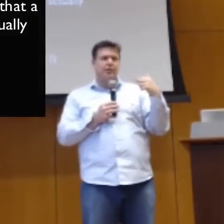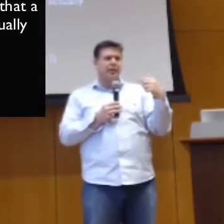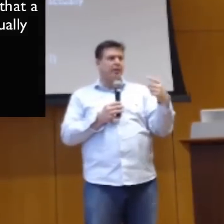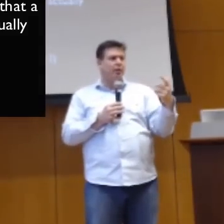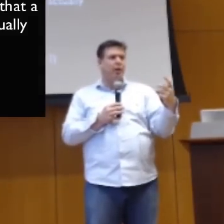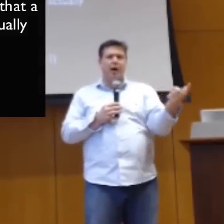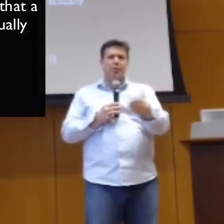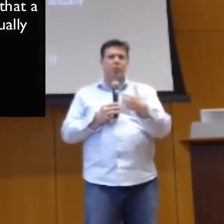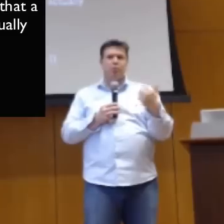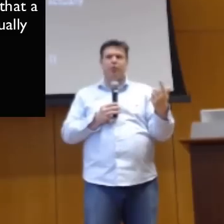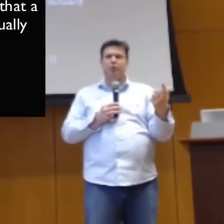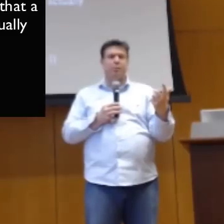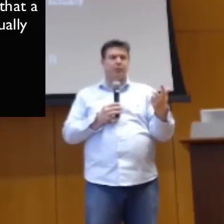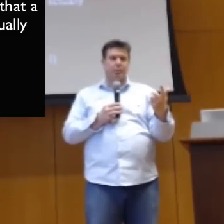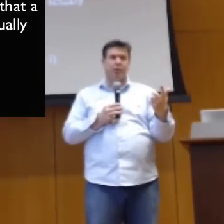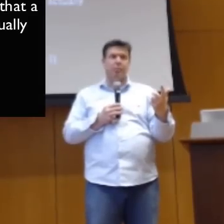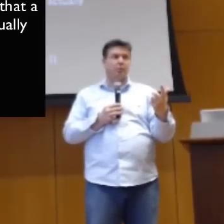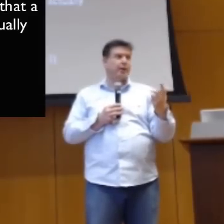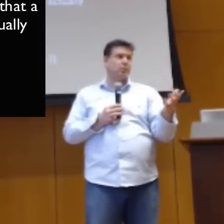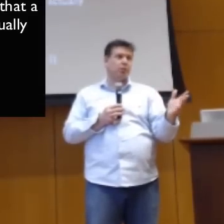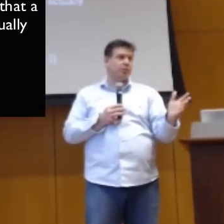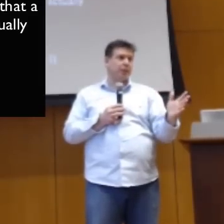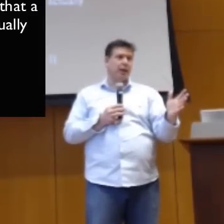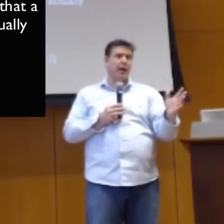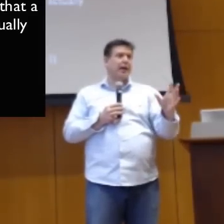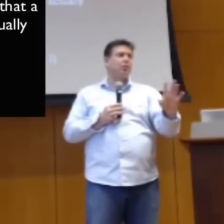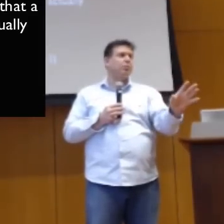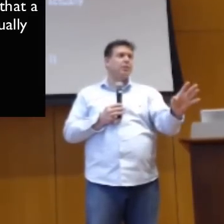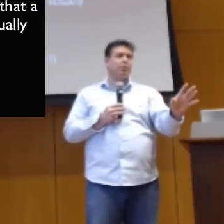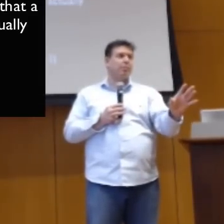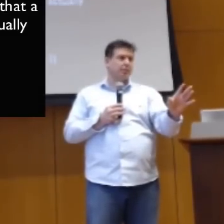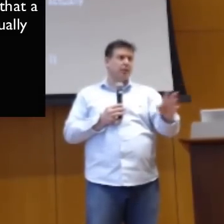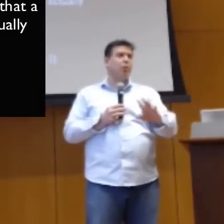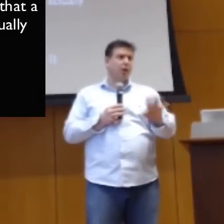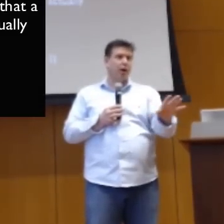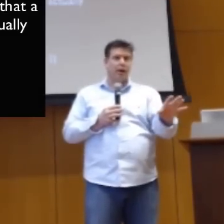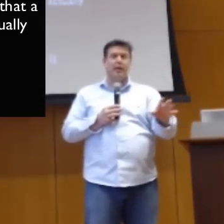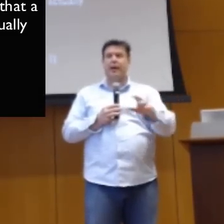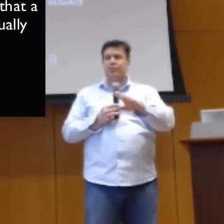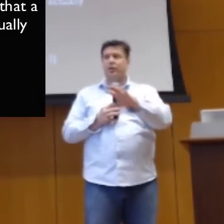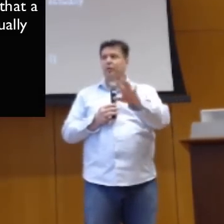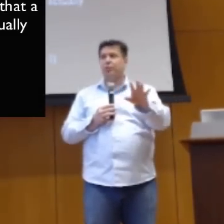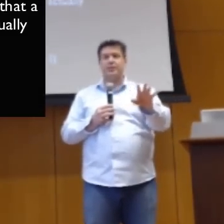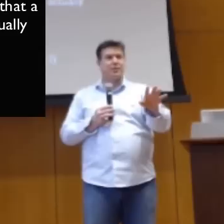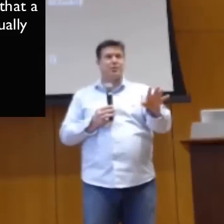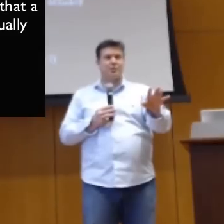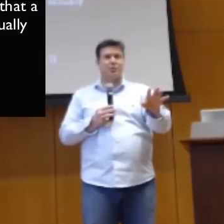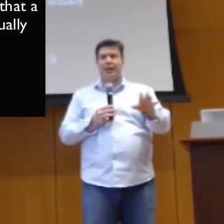was thinking, you know, I'm in a room full of people that are probably way smarter than me. And I don't mean probably, you are. I saw your presentations yesterday